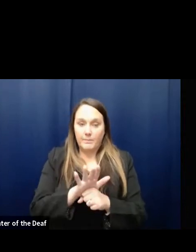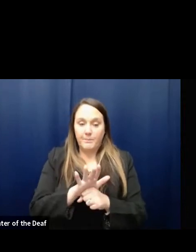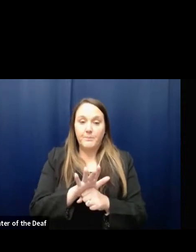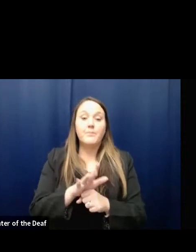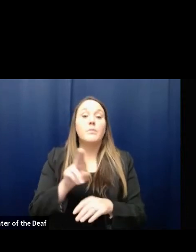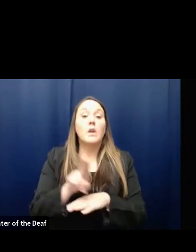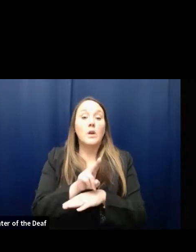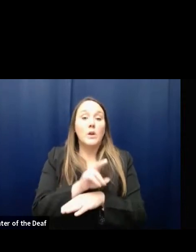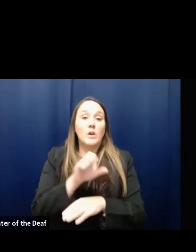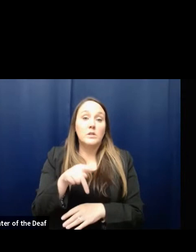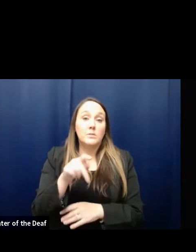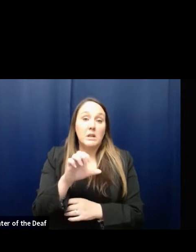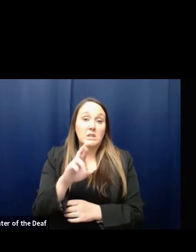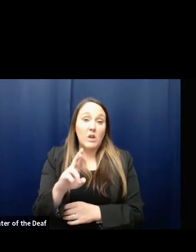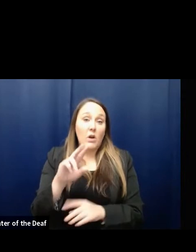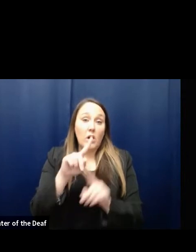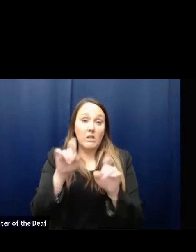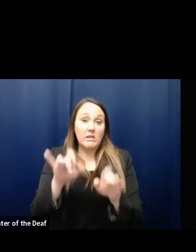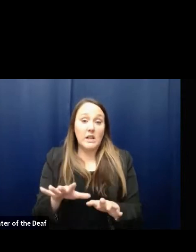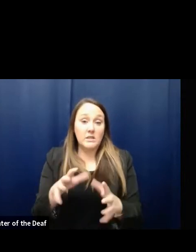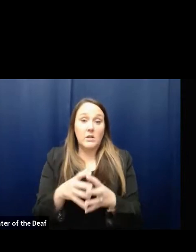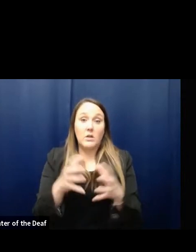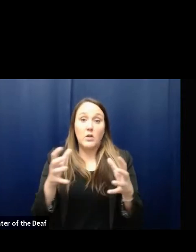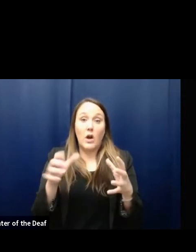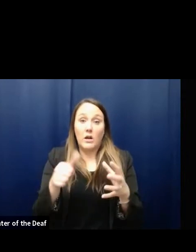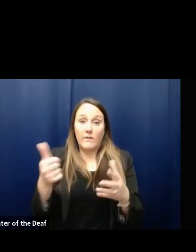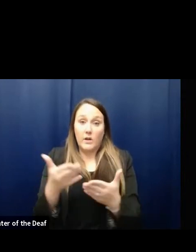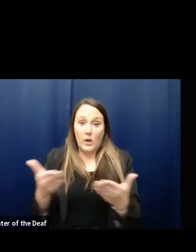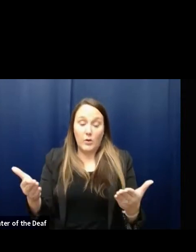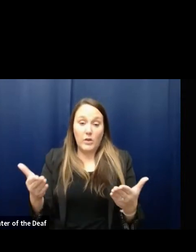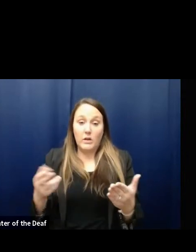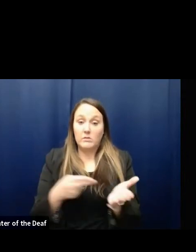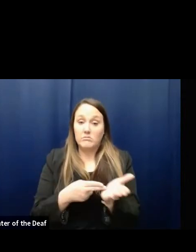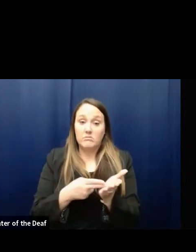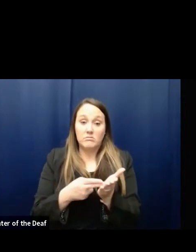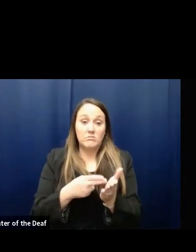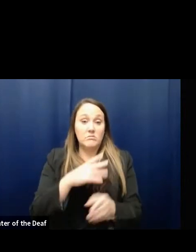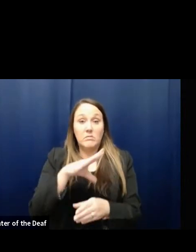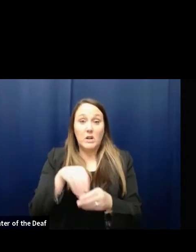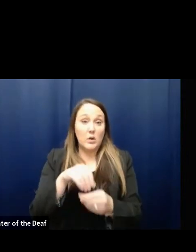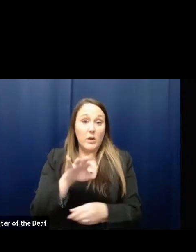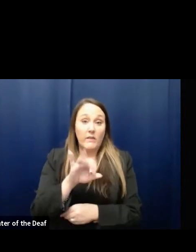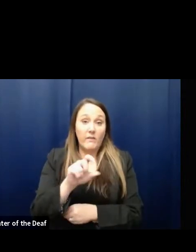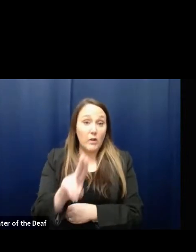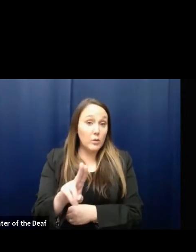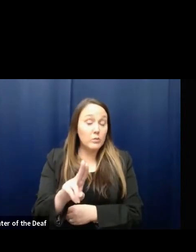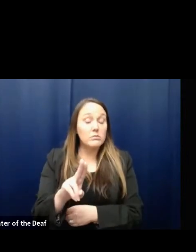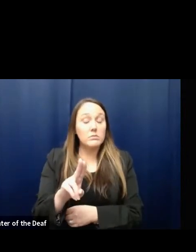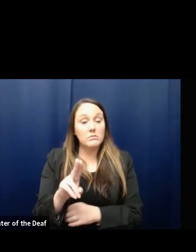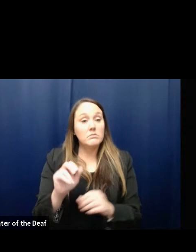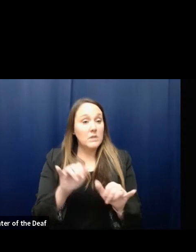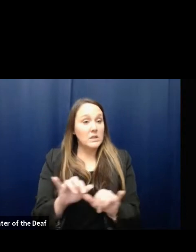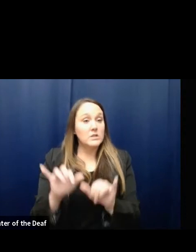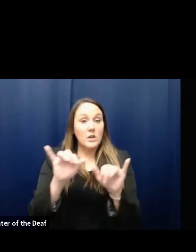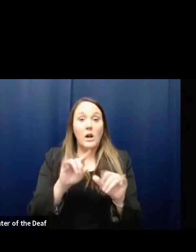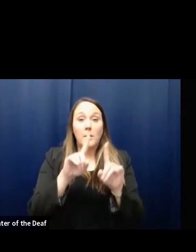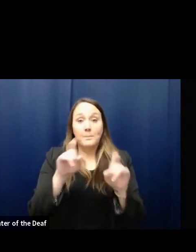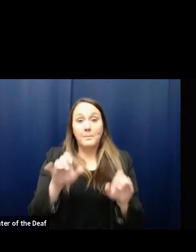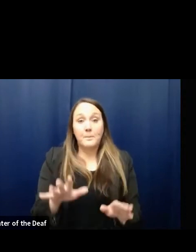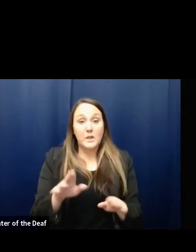use PCR testing for lots of other things, honestly, including influenza. It's a very common test